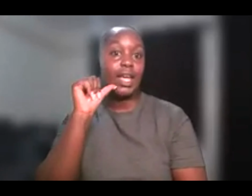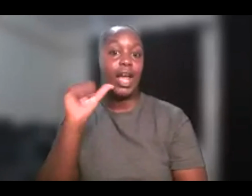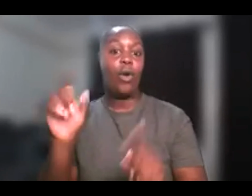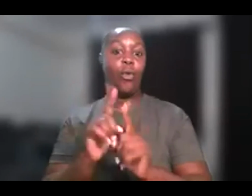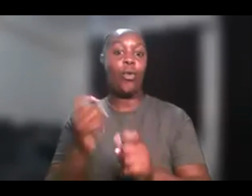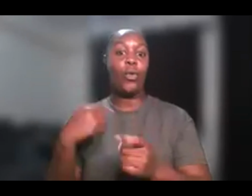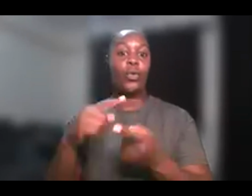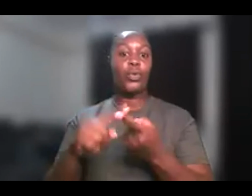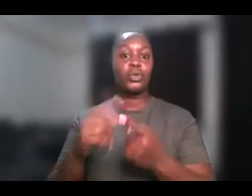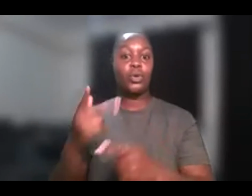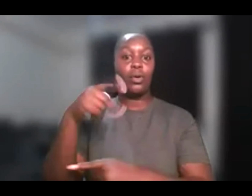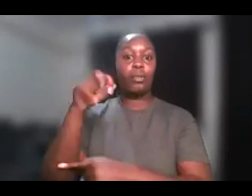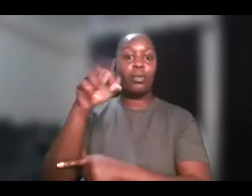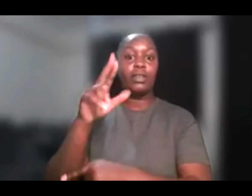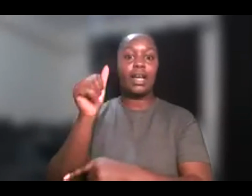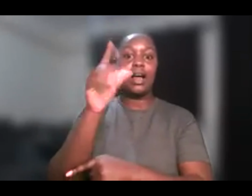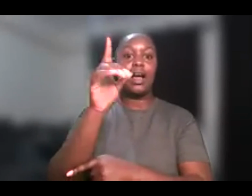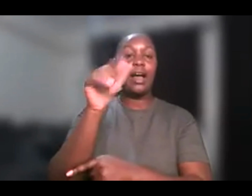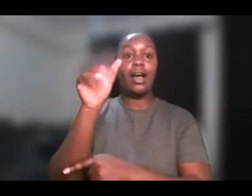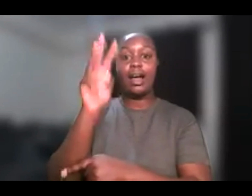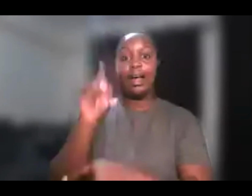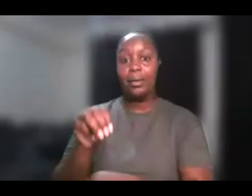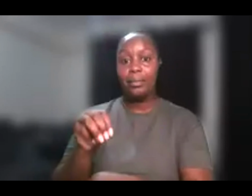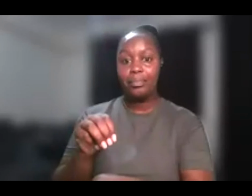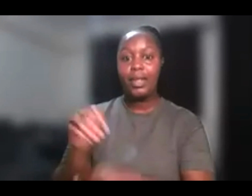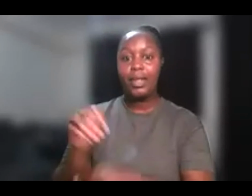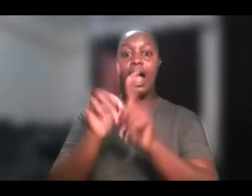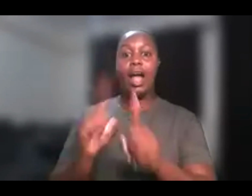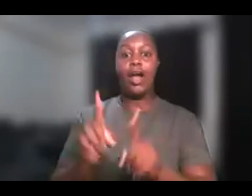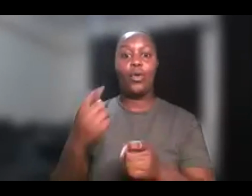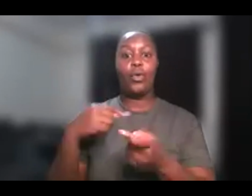Language, and Professor Vallis, who is from the University of Texas and focuses